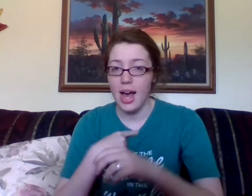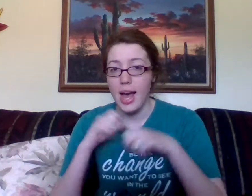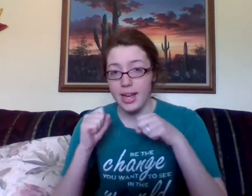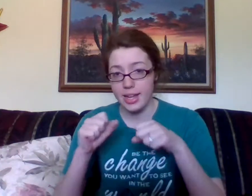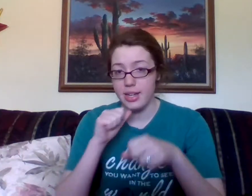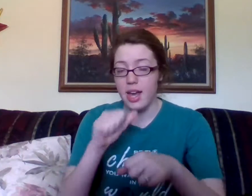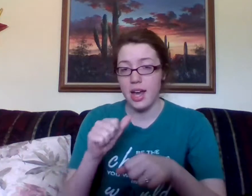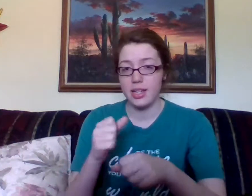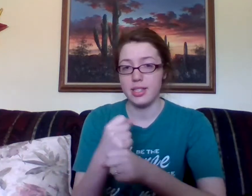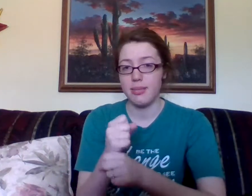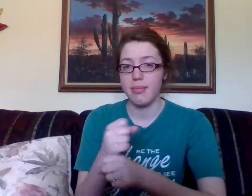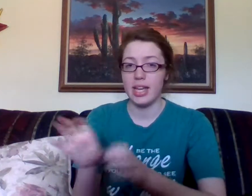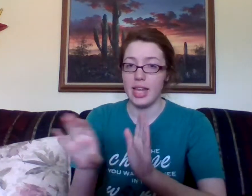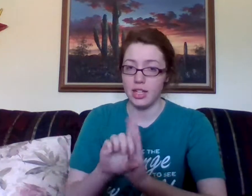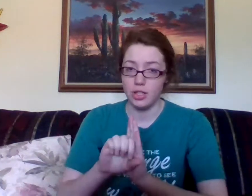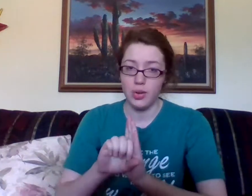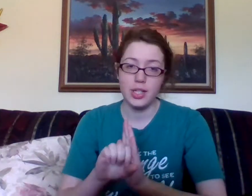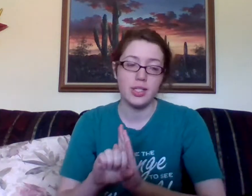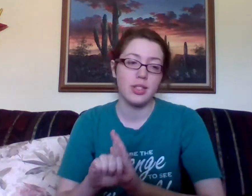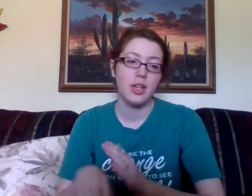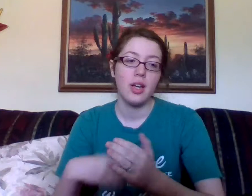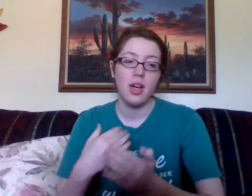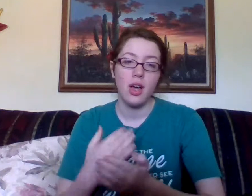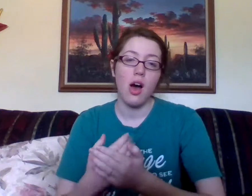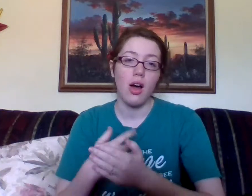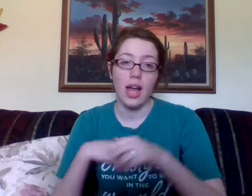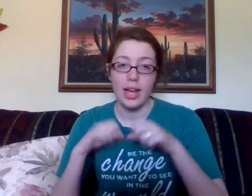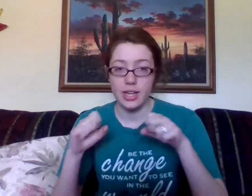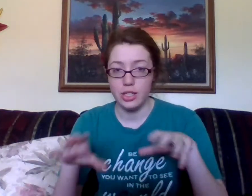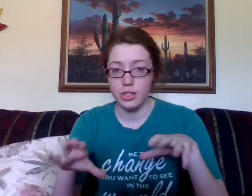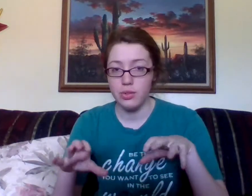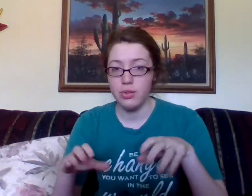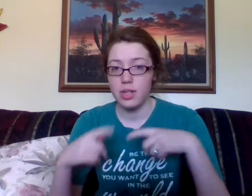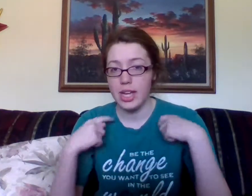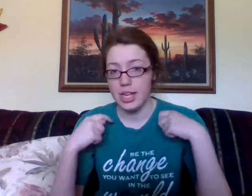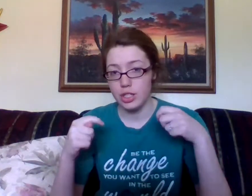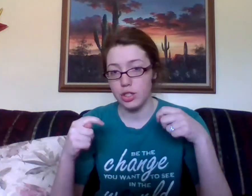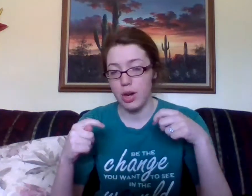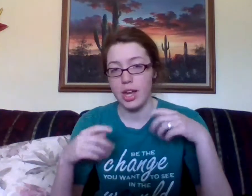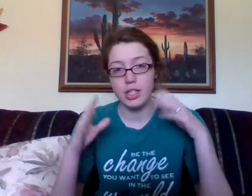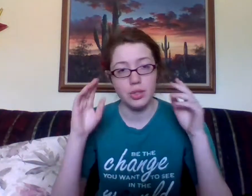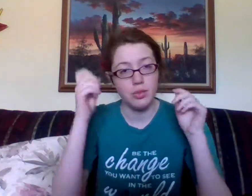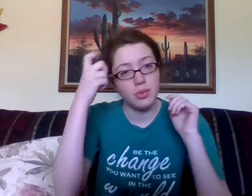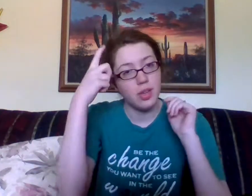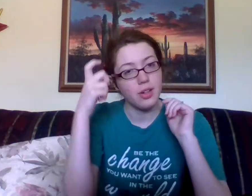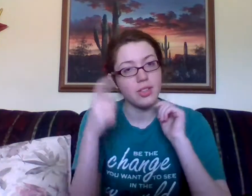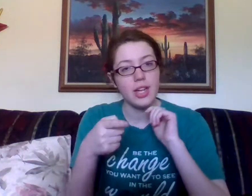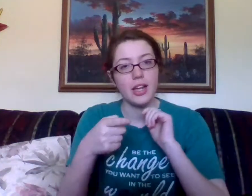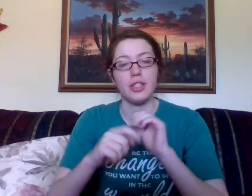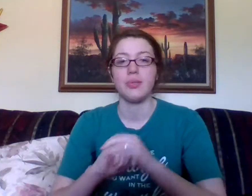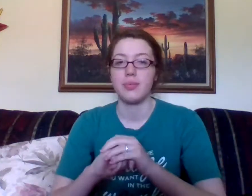I cannot make that choice. All I can do is try to understand you.